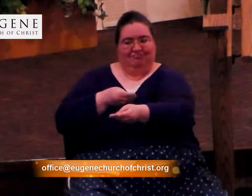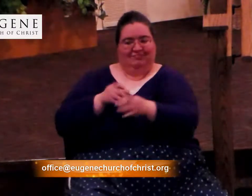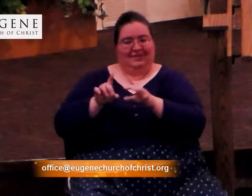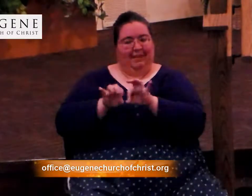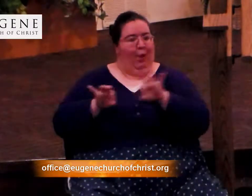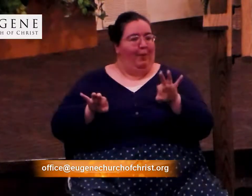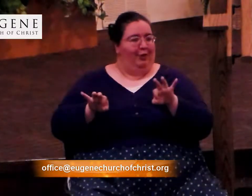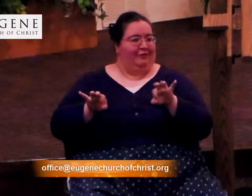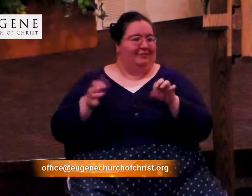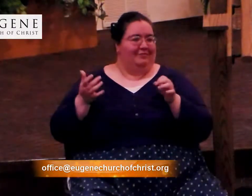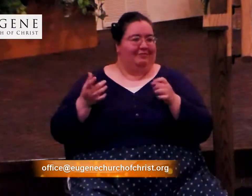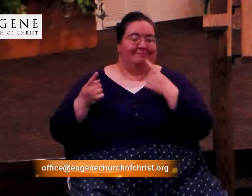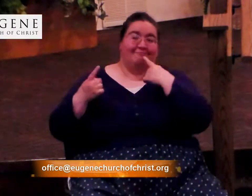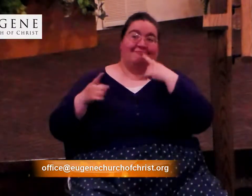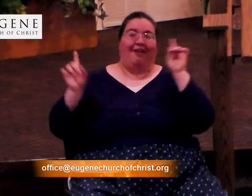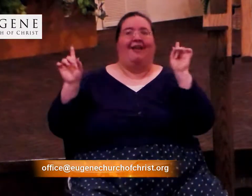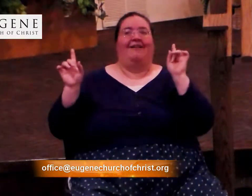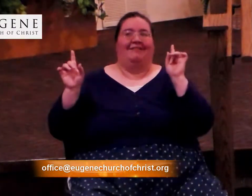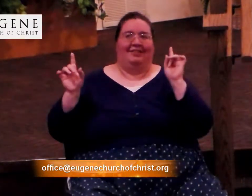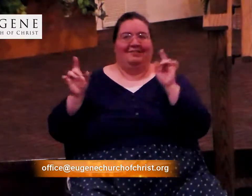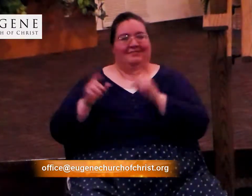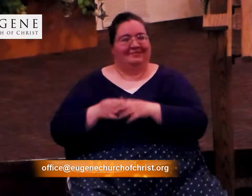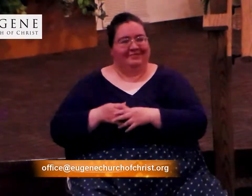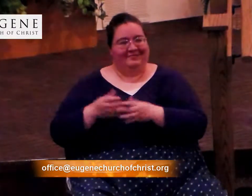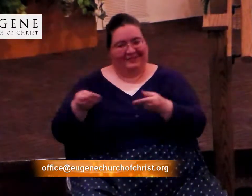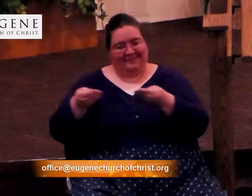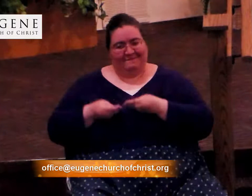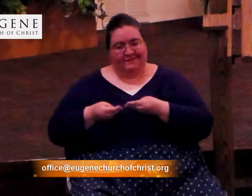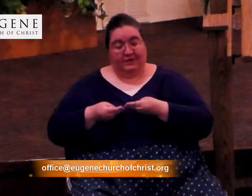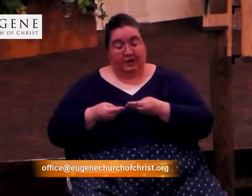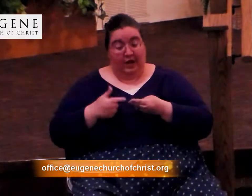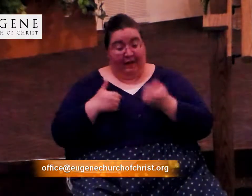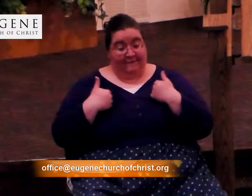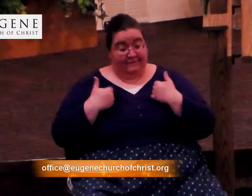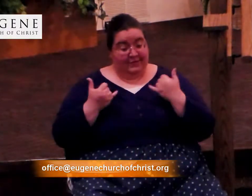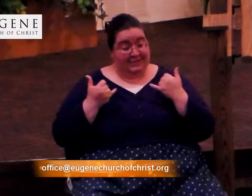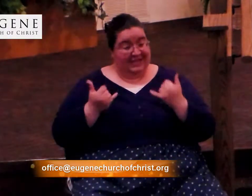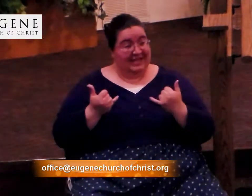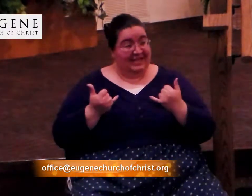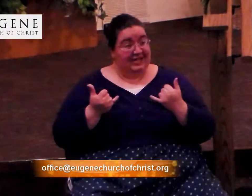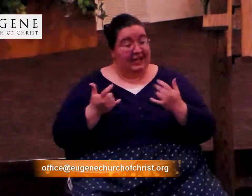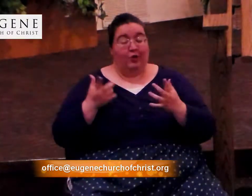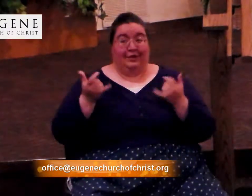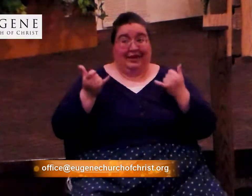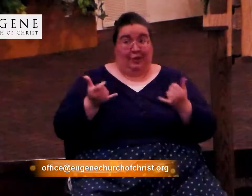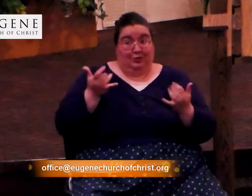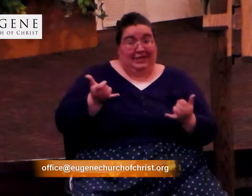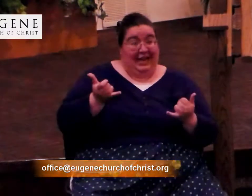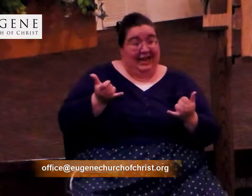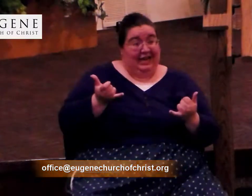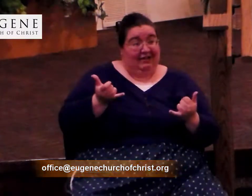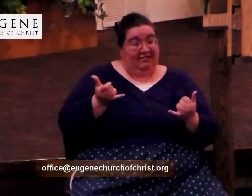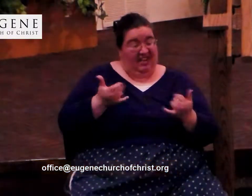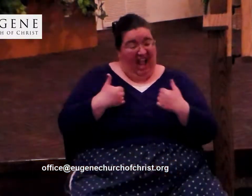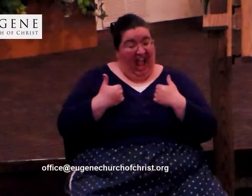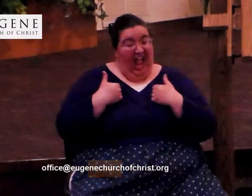official. Now, I have today absolutely no idea where that piece of paper is. I know it's in a